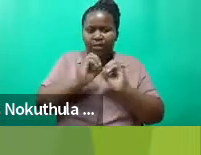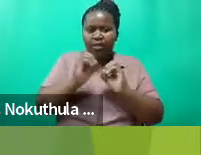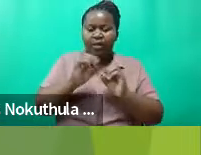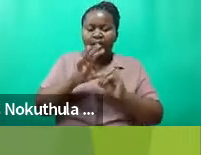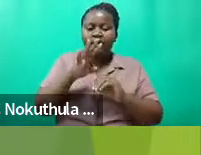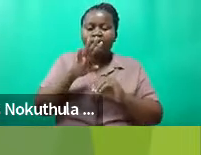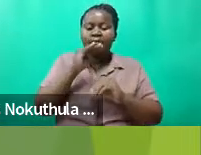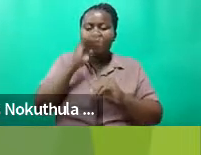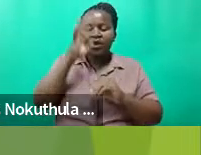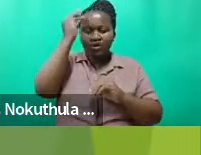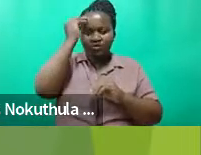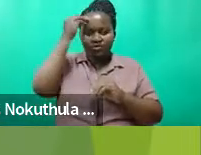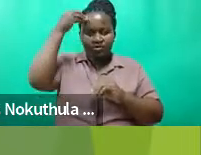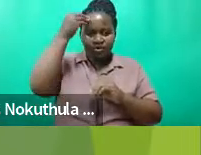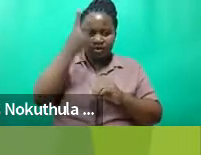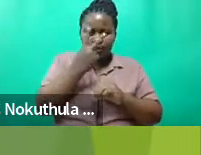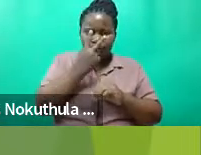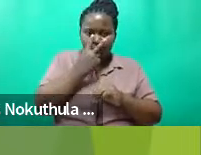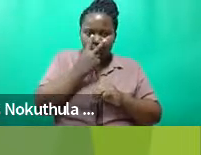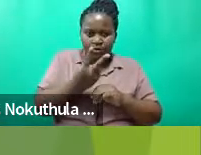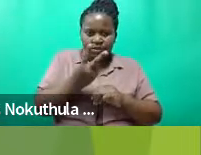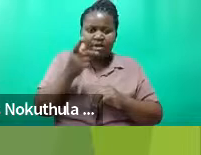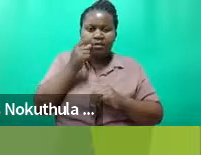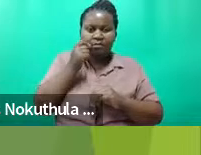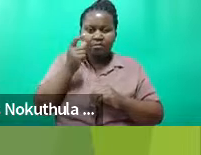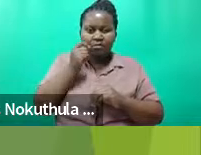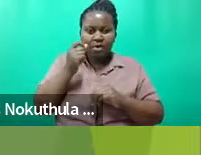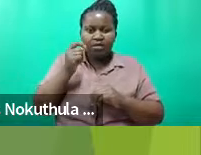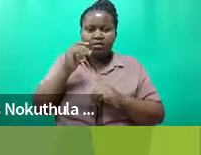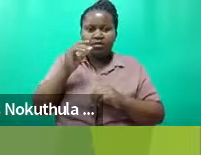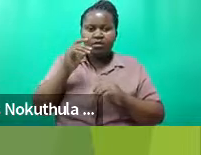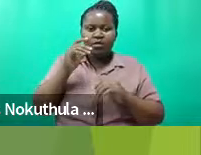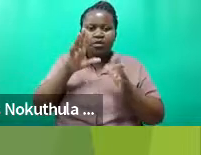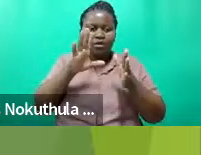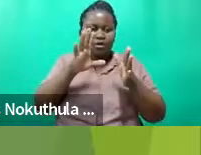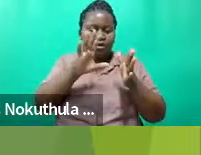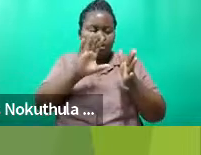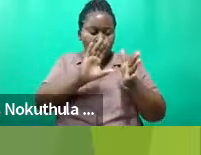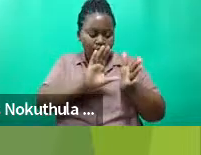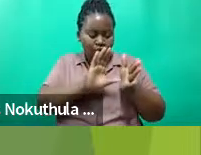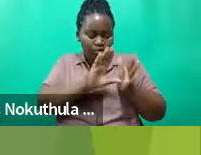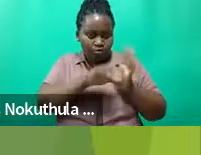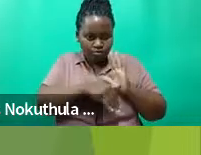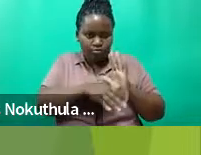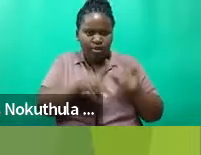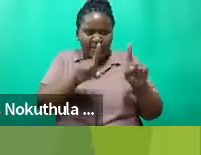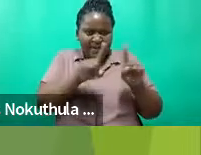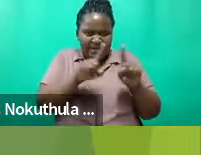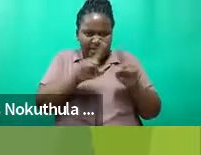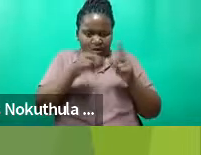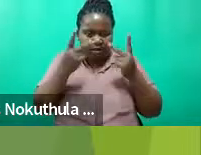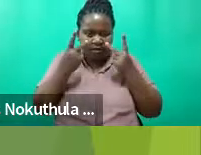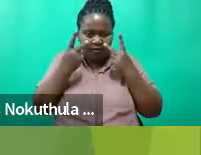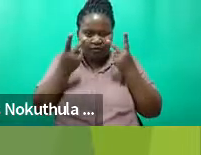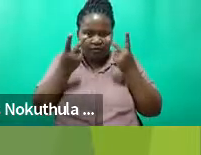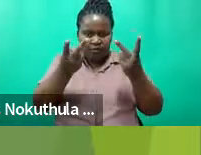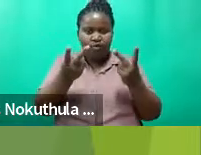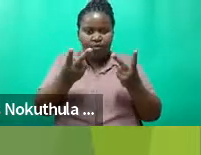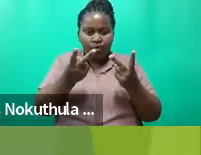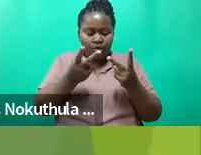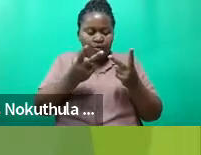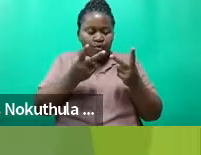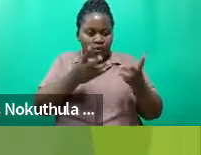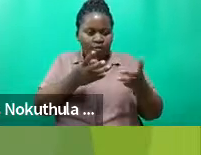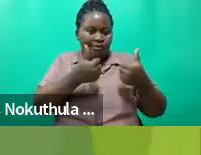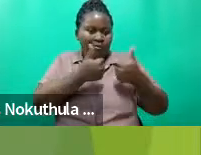to see if the male students who are living with disability will have similar views on the way they perceive intimate relationship, since